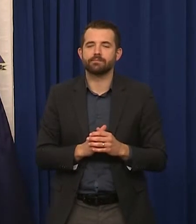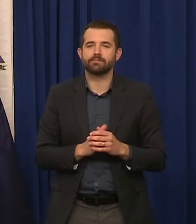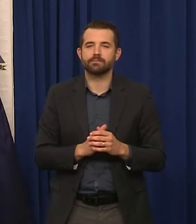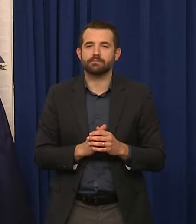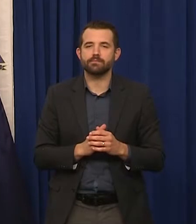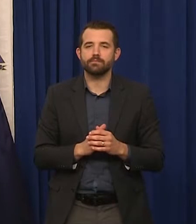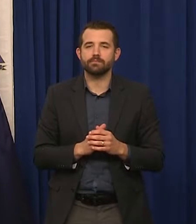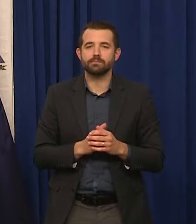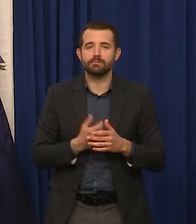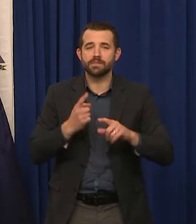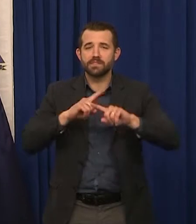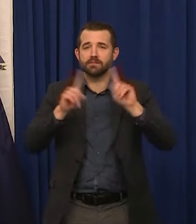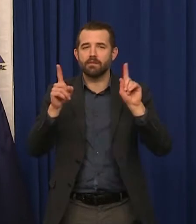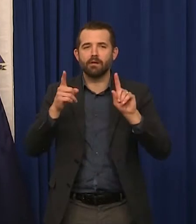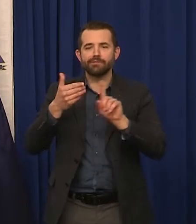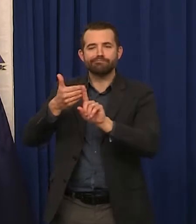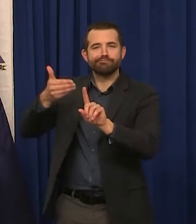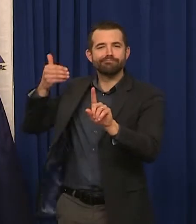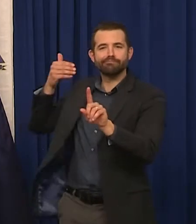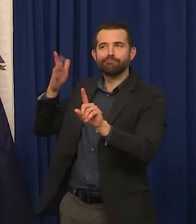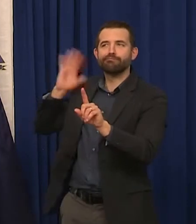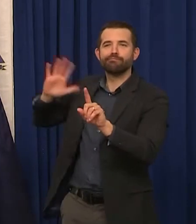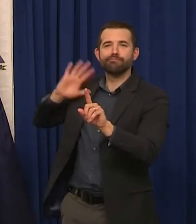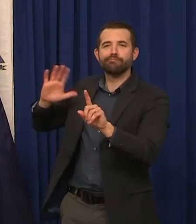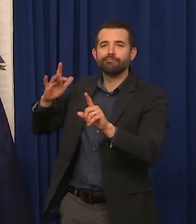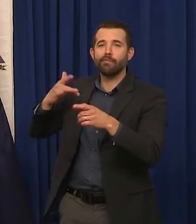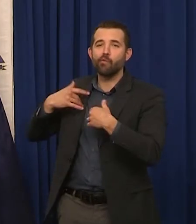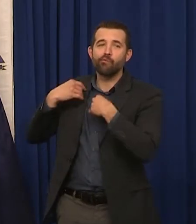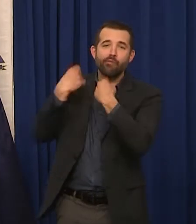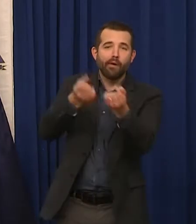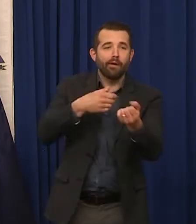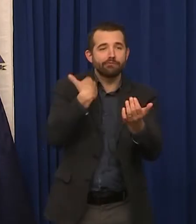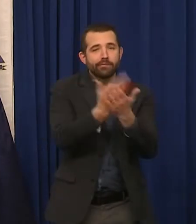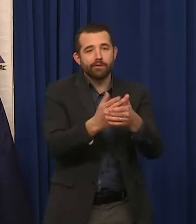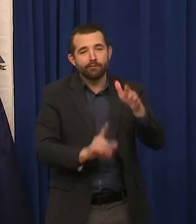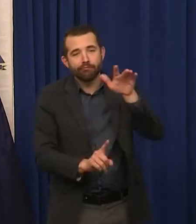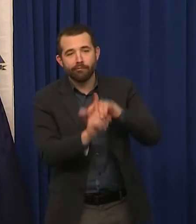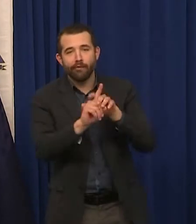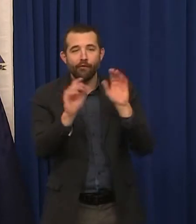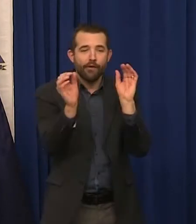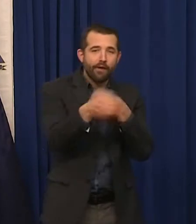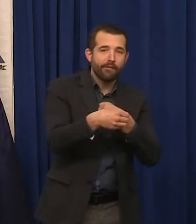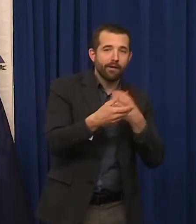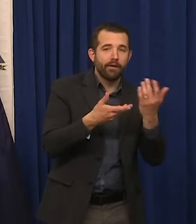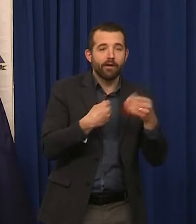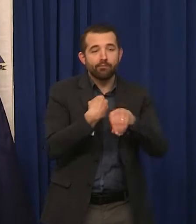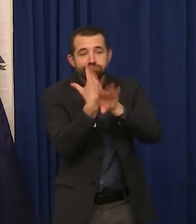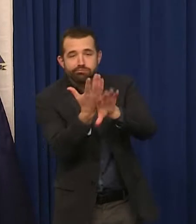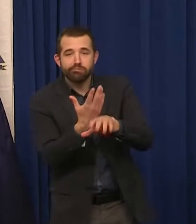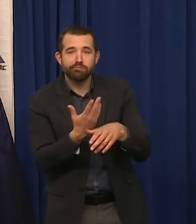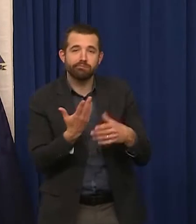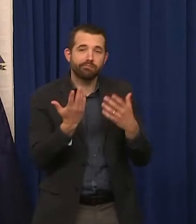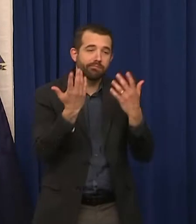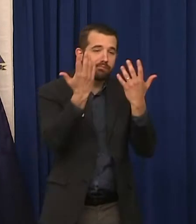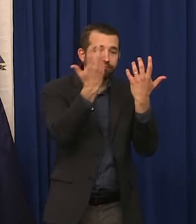be different. But working with your provider to stay well and